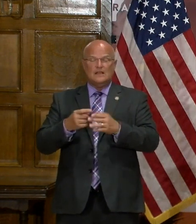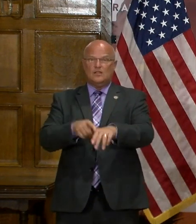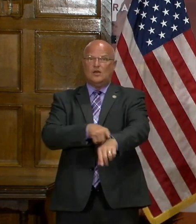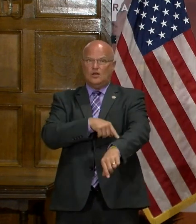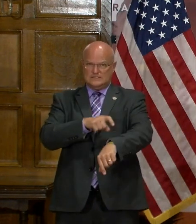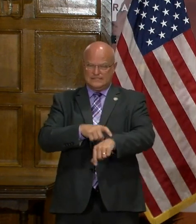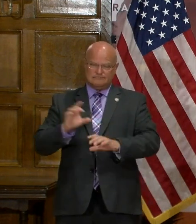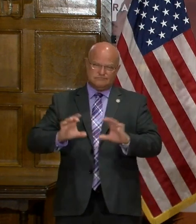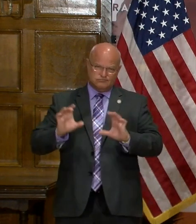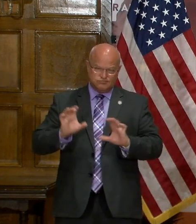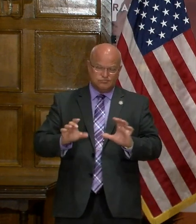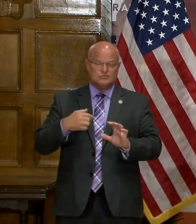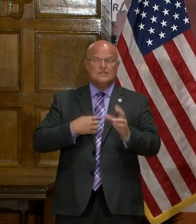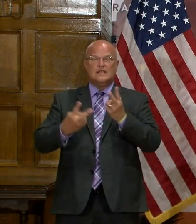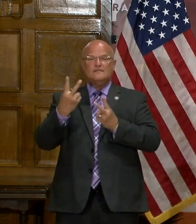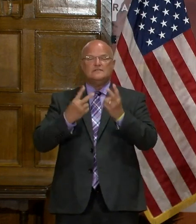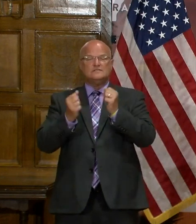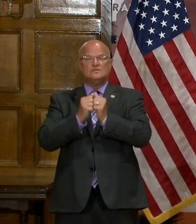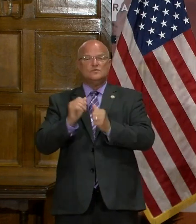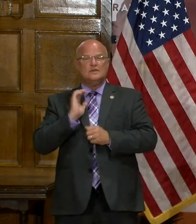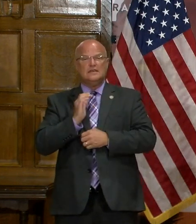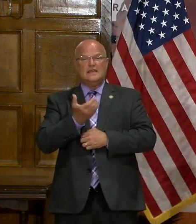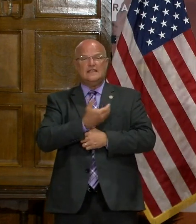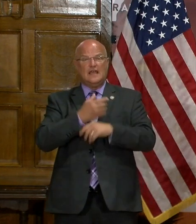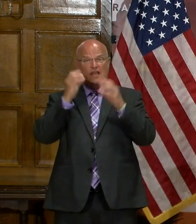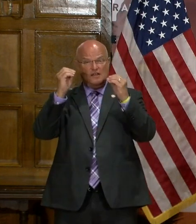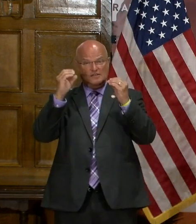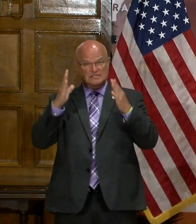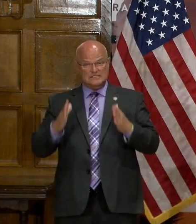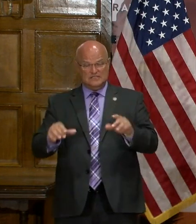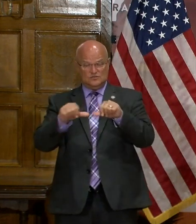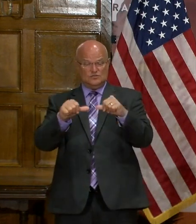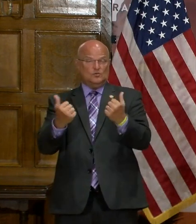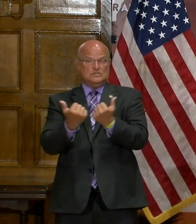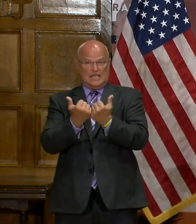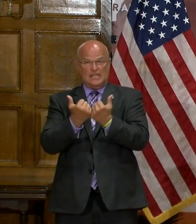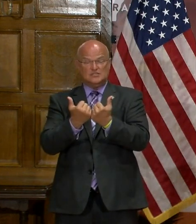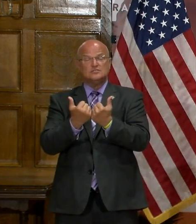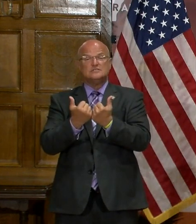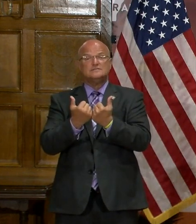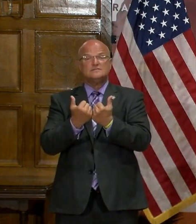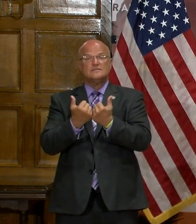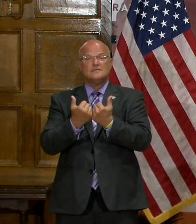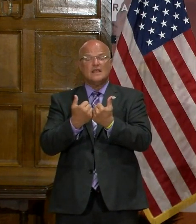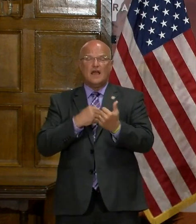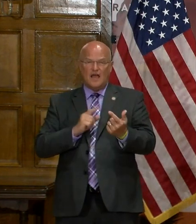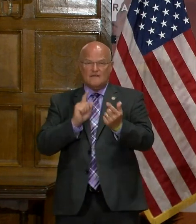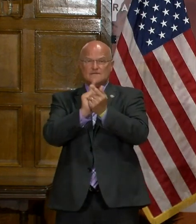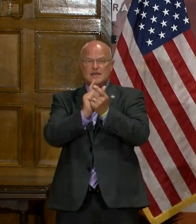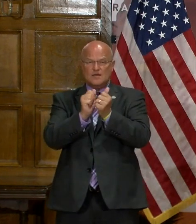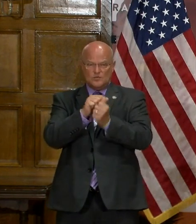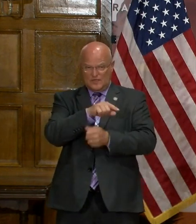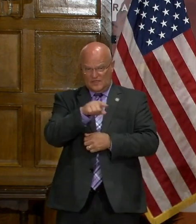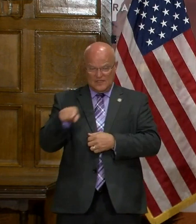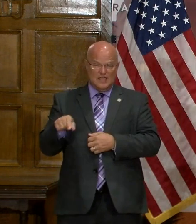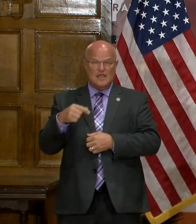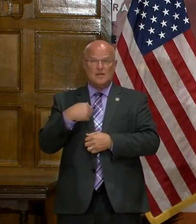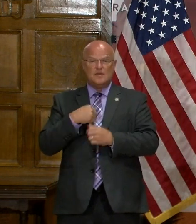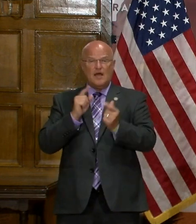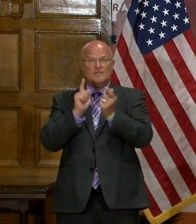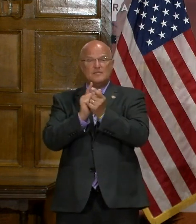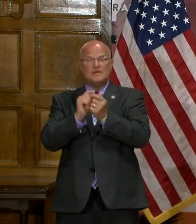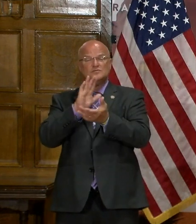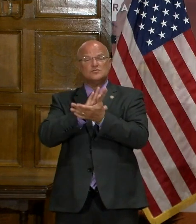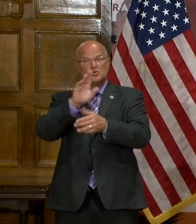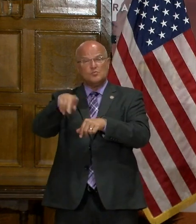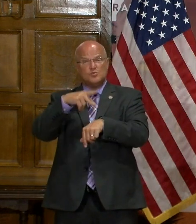length. I have visited with our teacher associations. I've met with them. I've met with